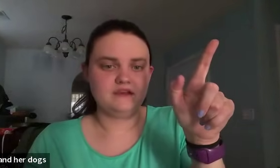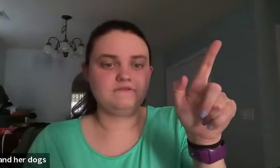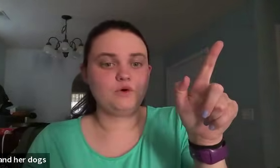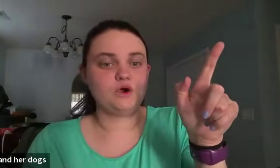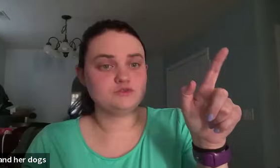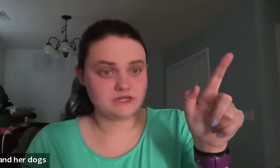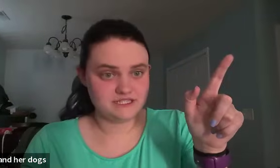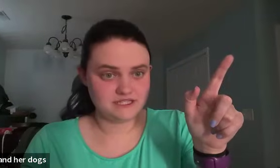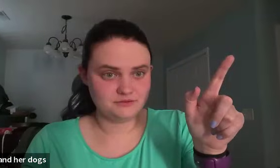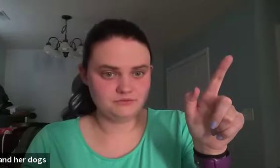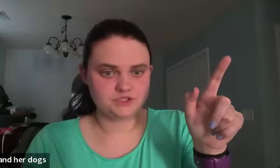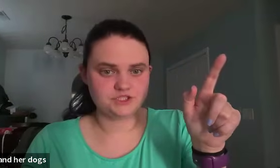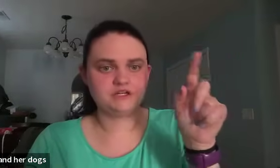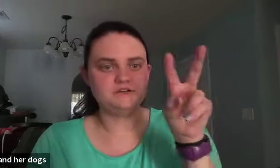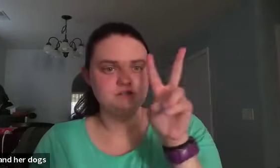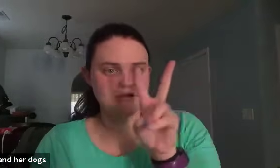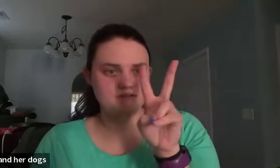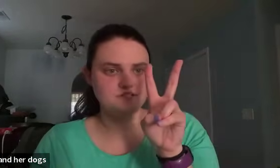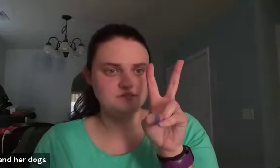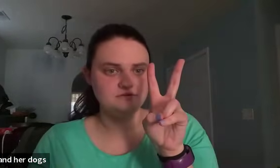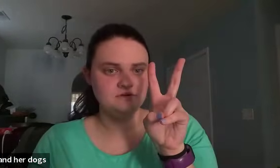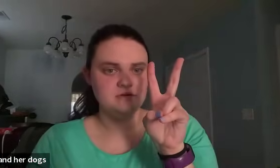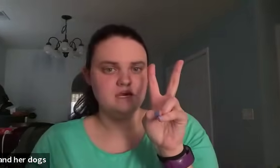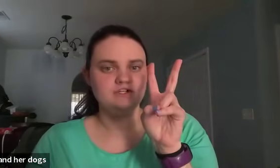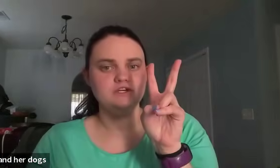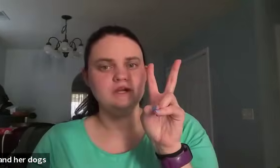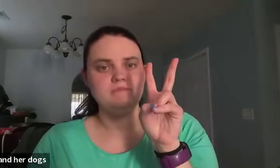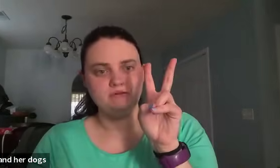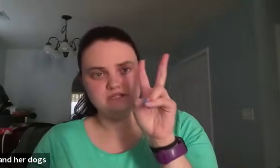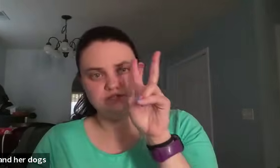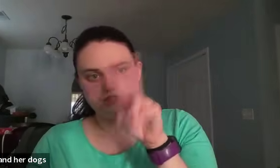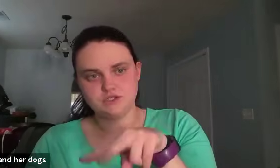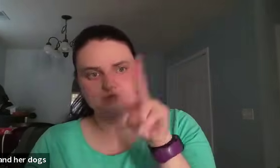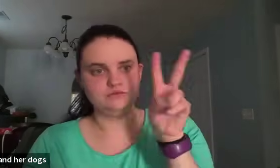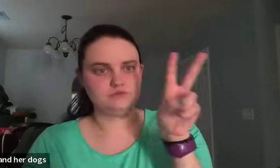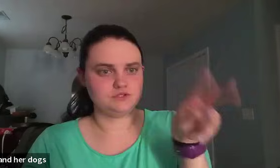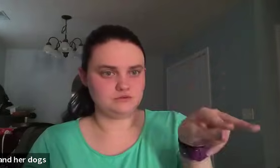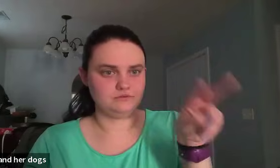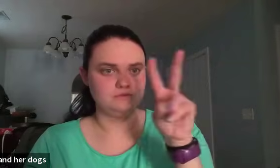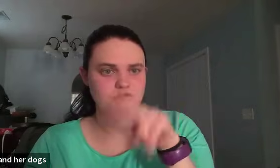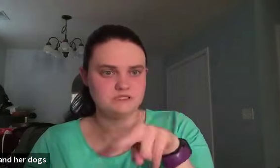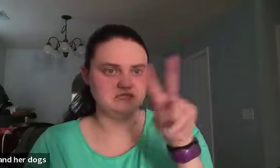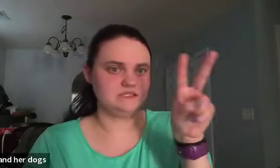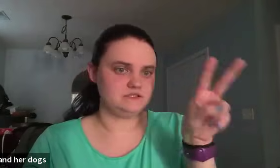Then for 22, what you're going to do is you're going to have a 2 and you're going to bounce it. 2, 2,